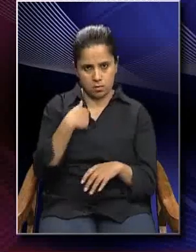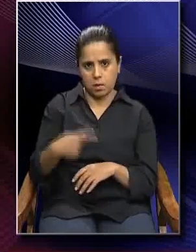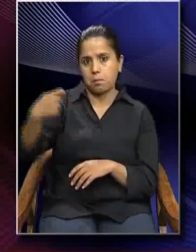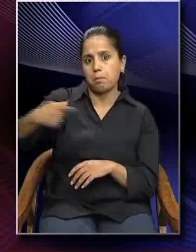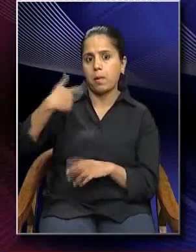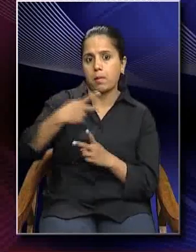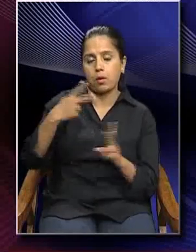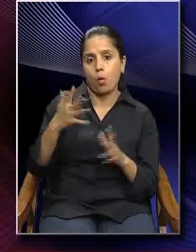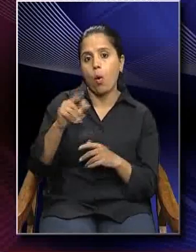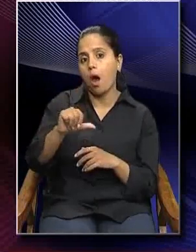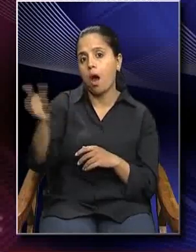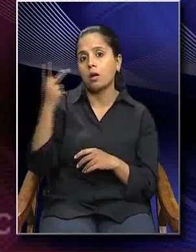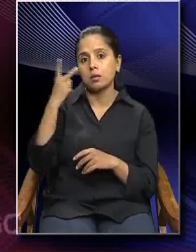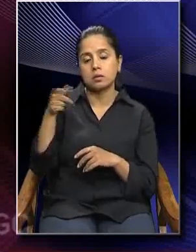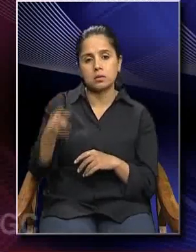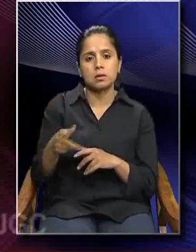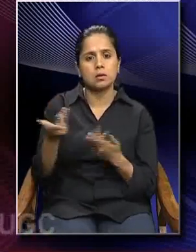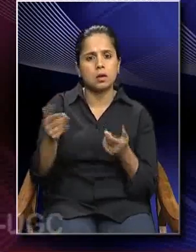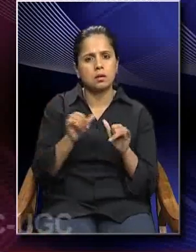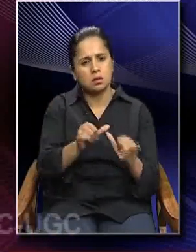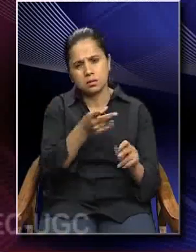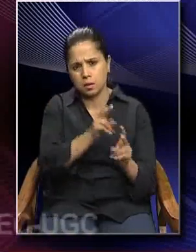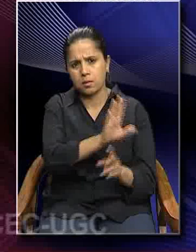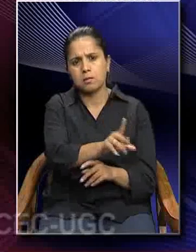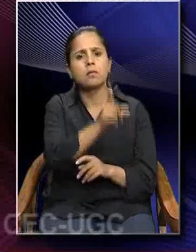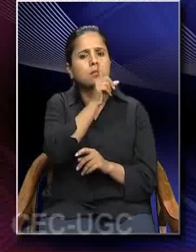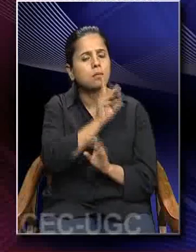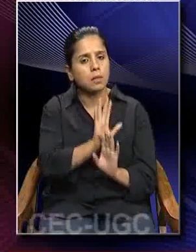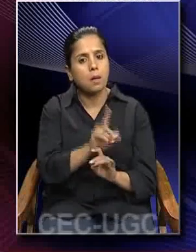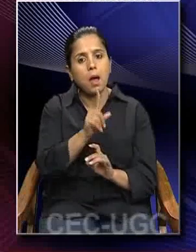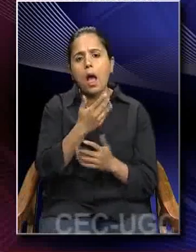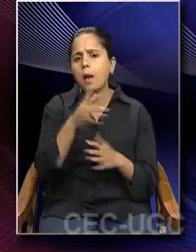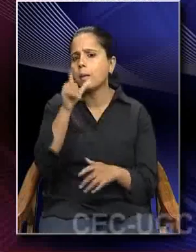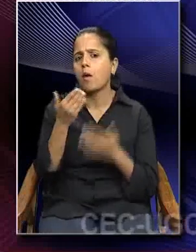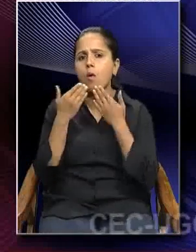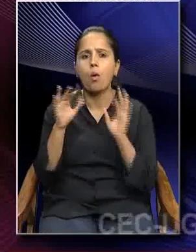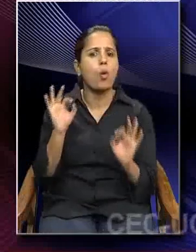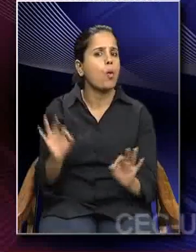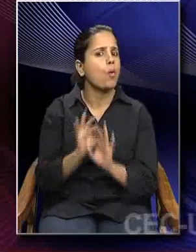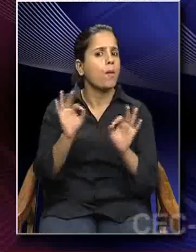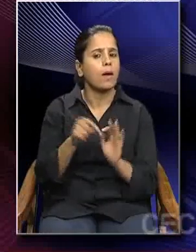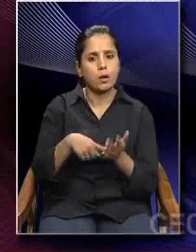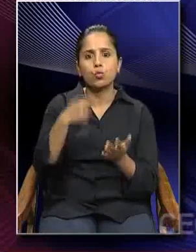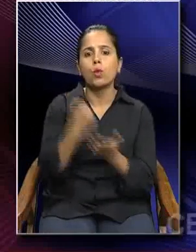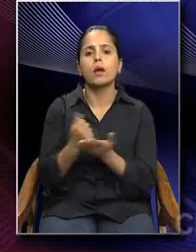others to bare subsistence, but no one spoke about her